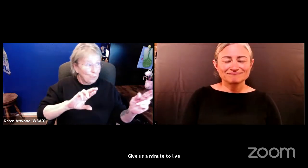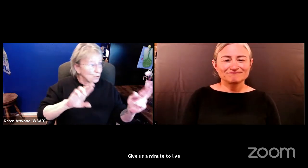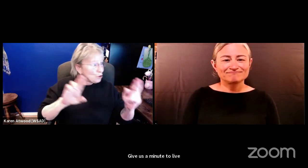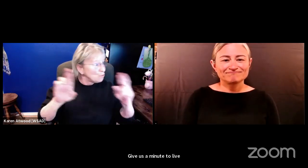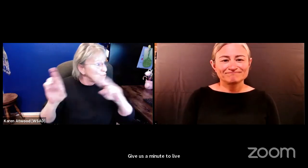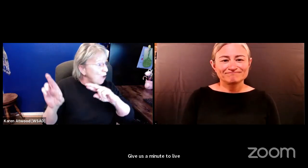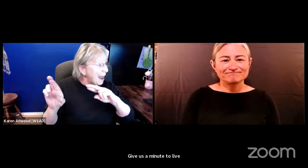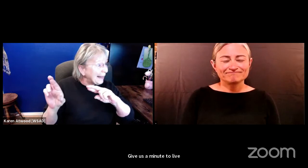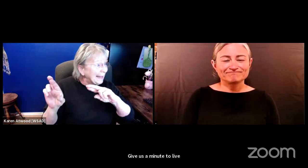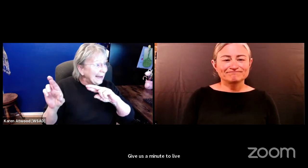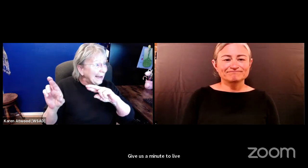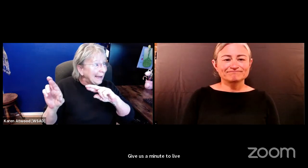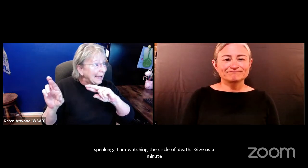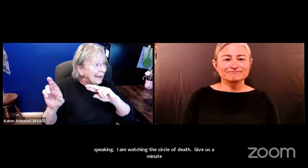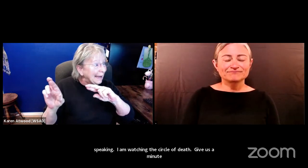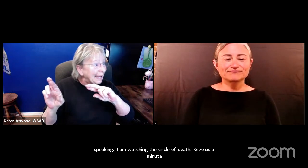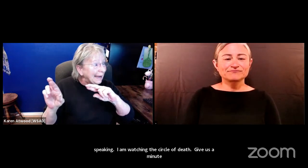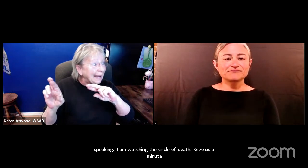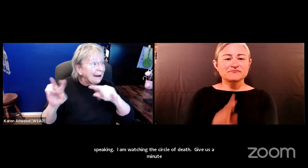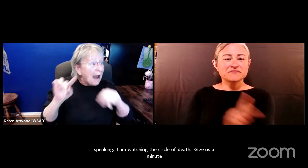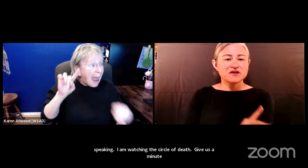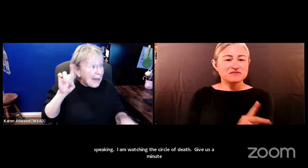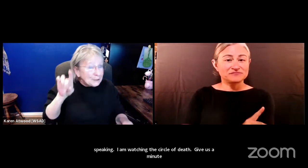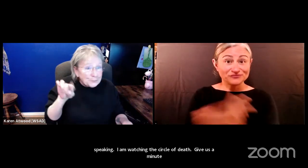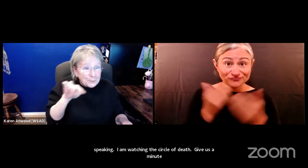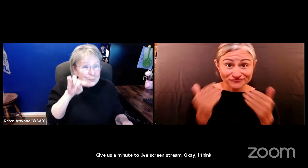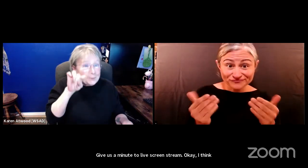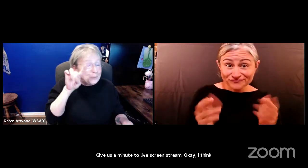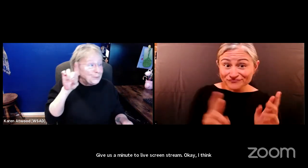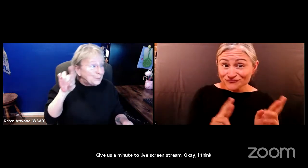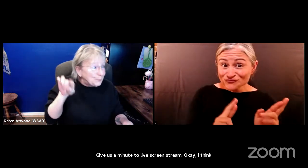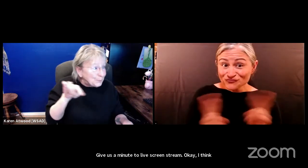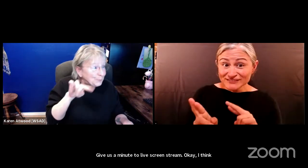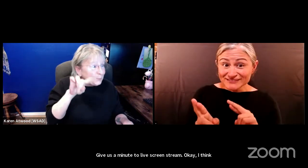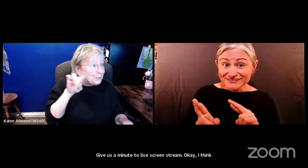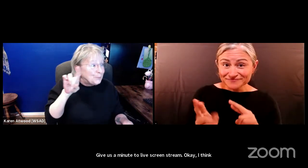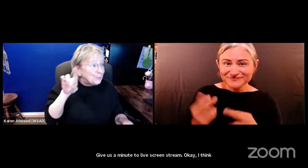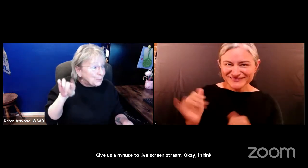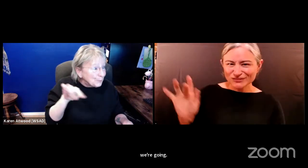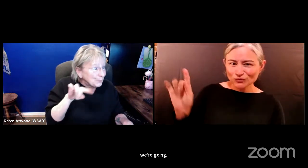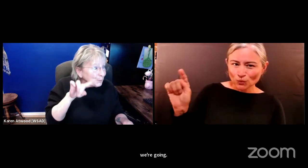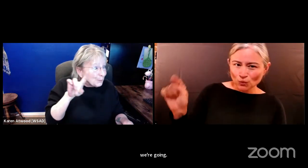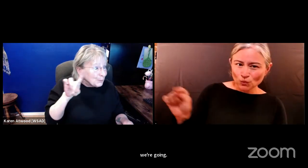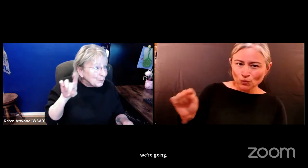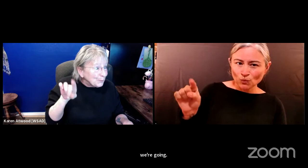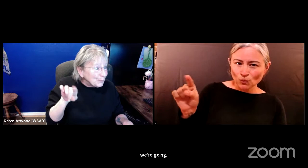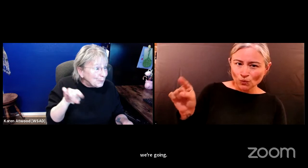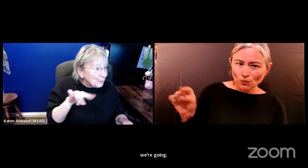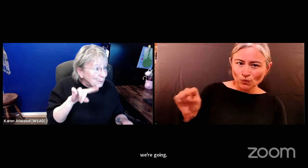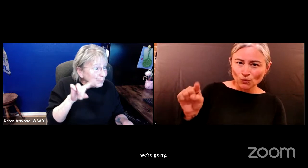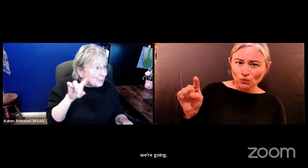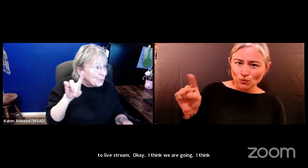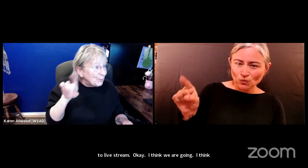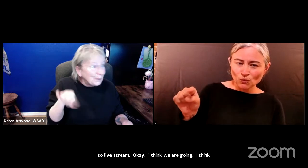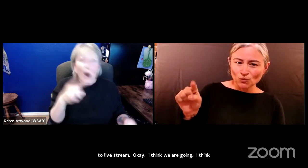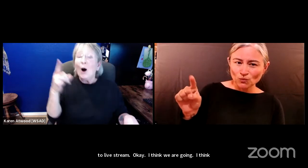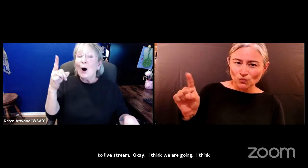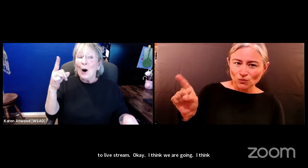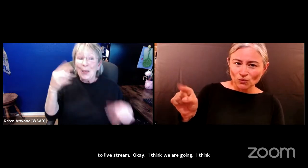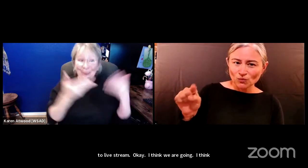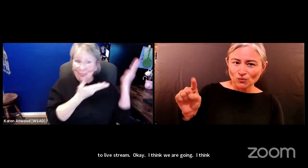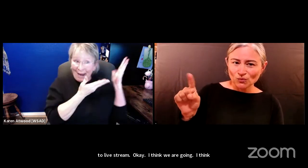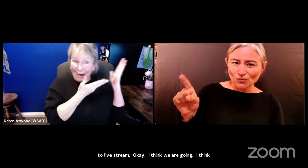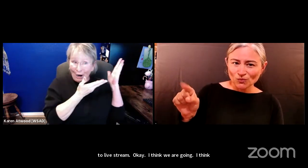think we're going. I think we are ready to begin. I see the little spinning wheel though,